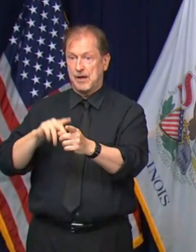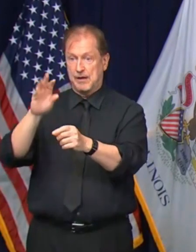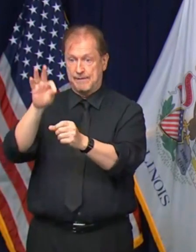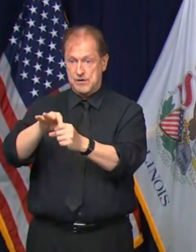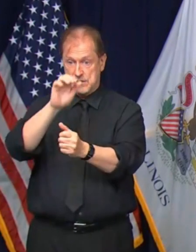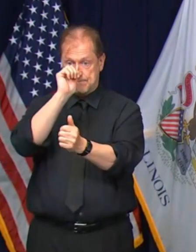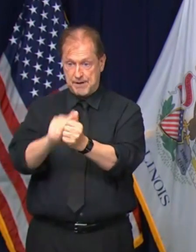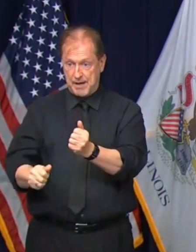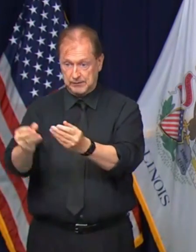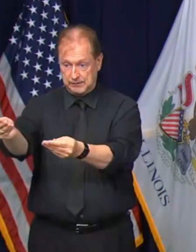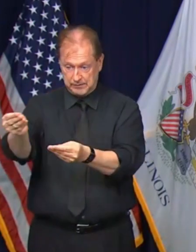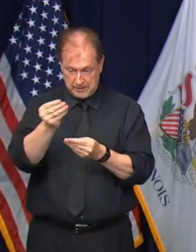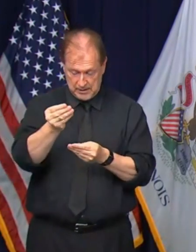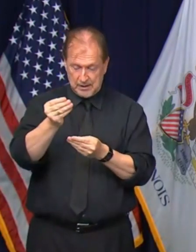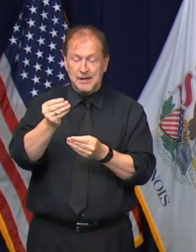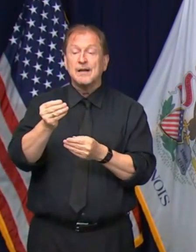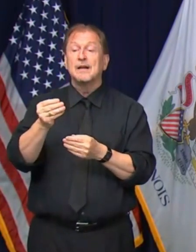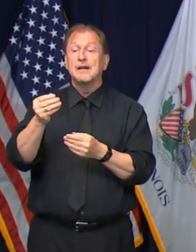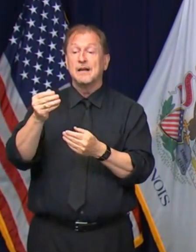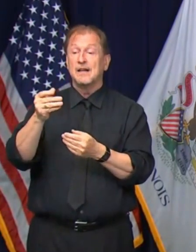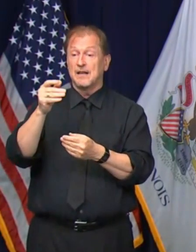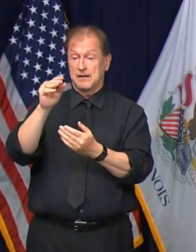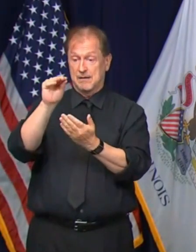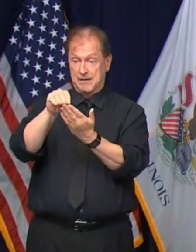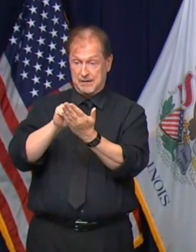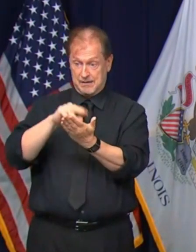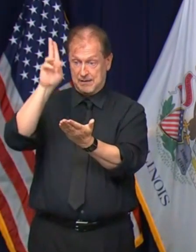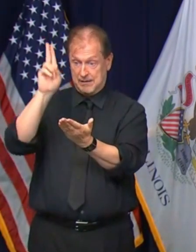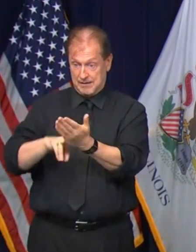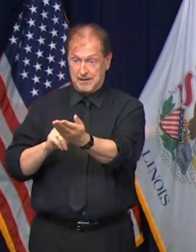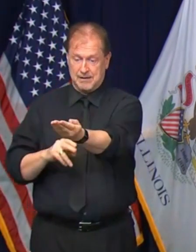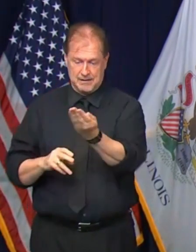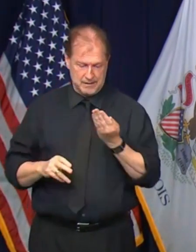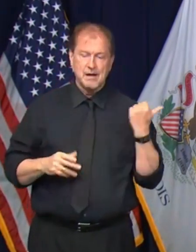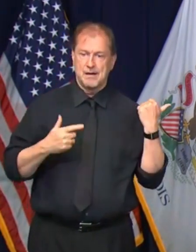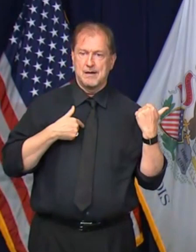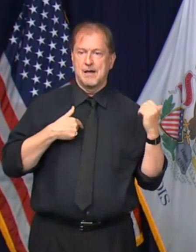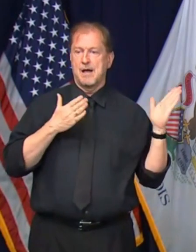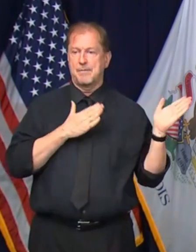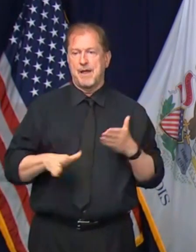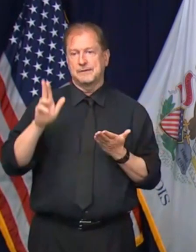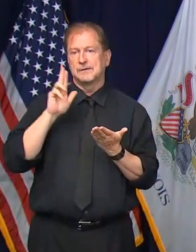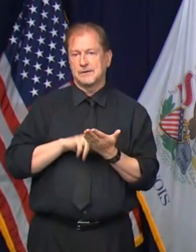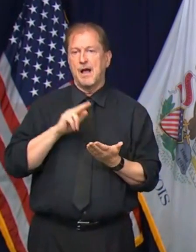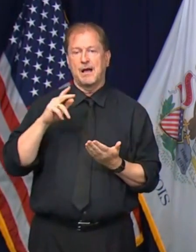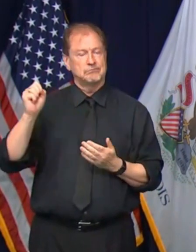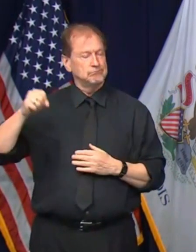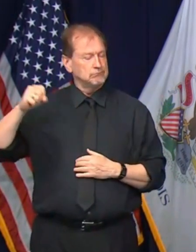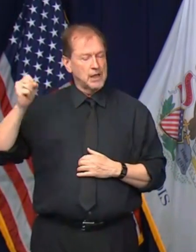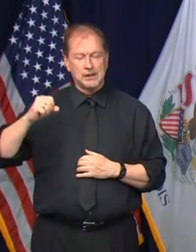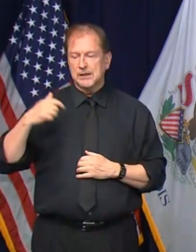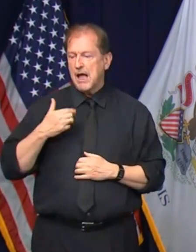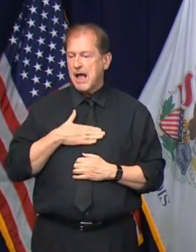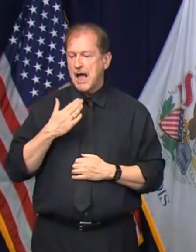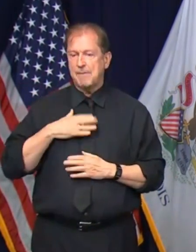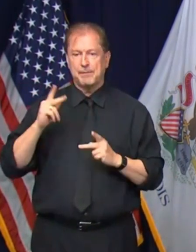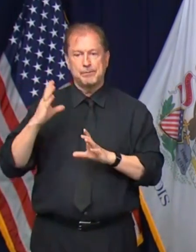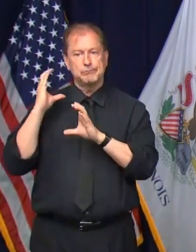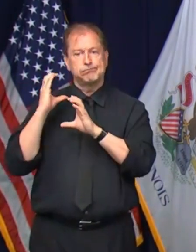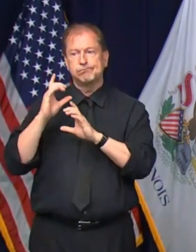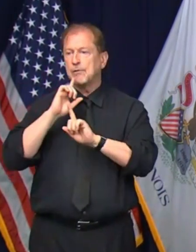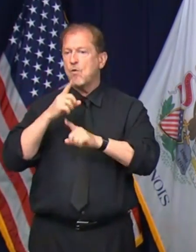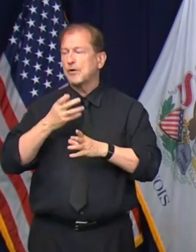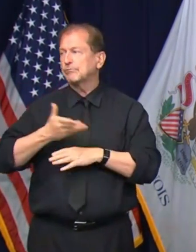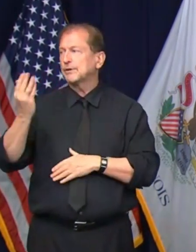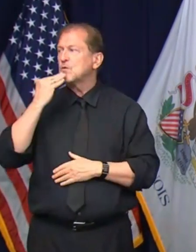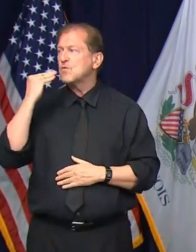be passed over by the clerk of the House and the Senate. And I'll sign it as soon as it comes to my desk. Kelly